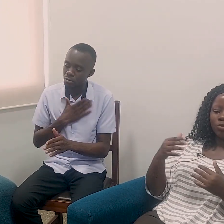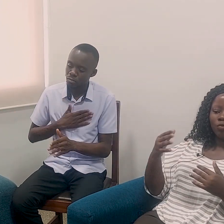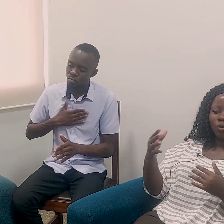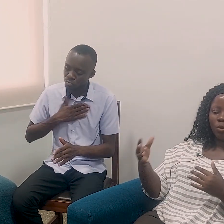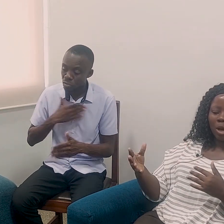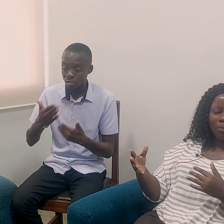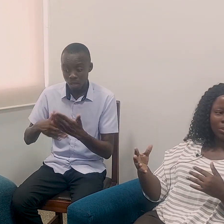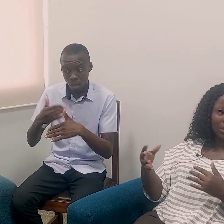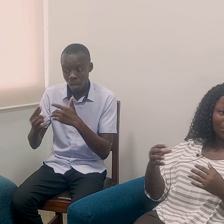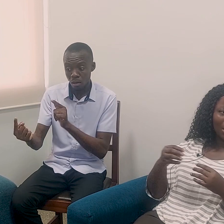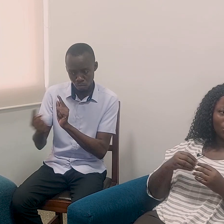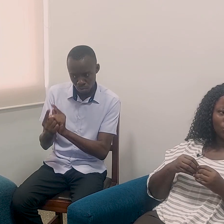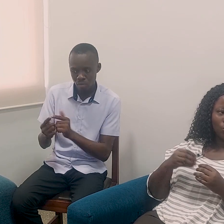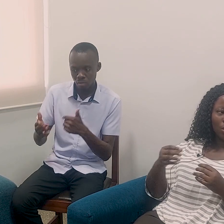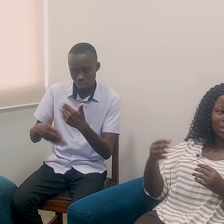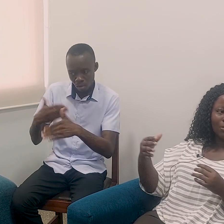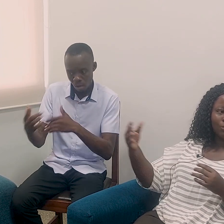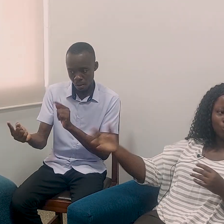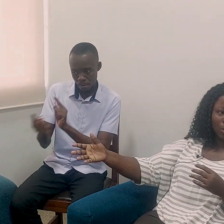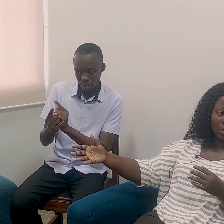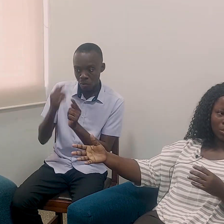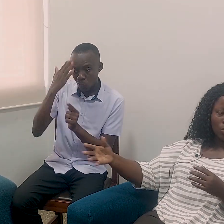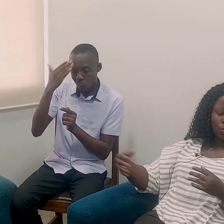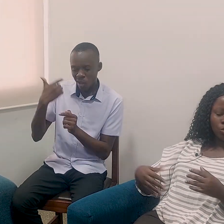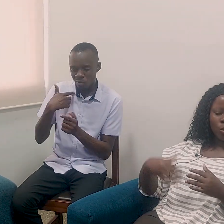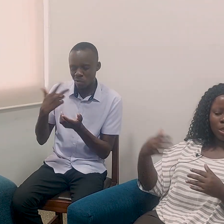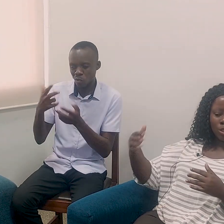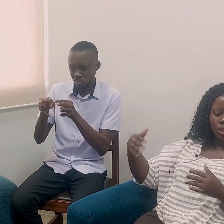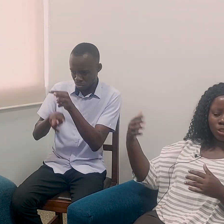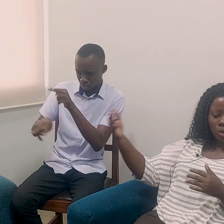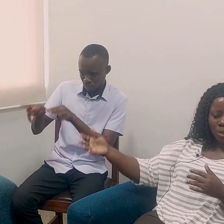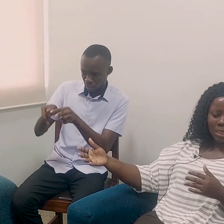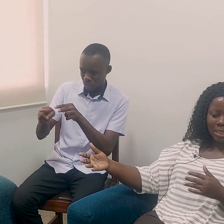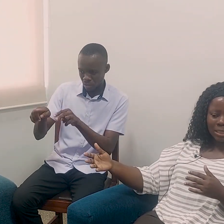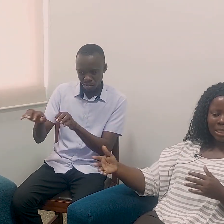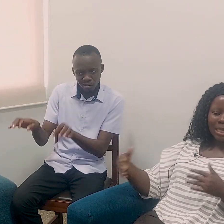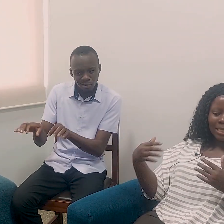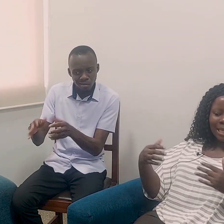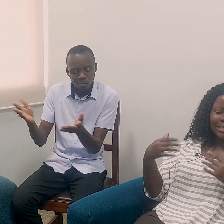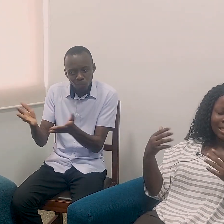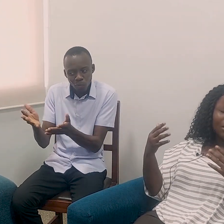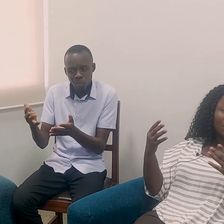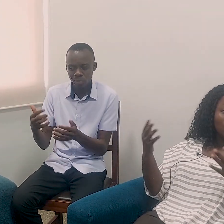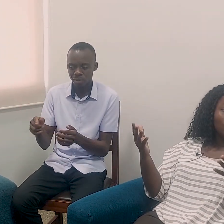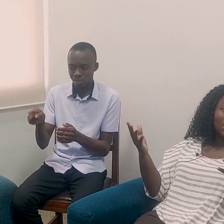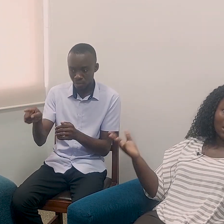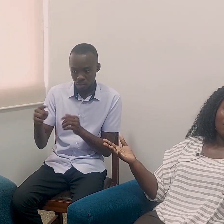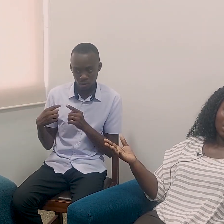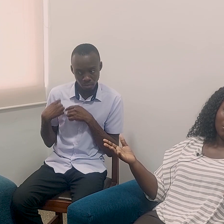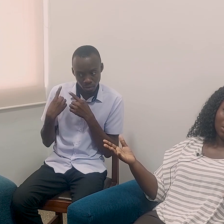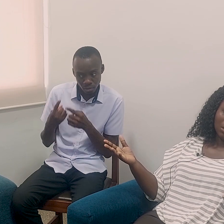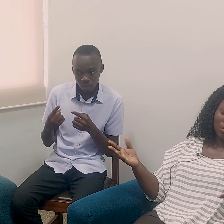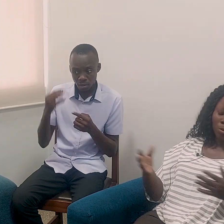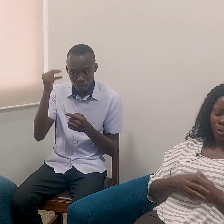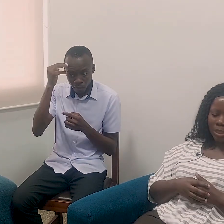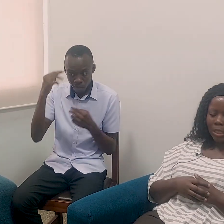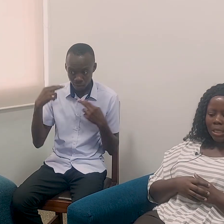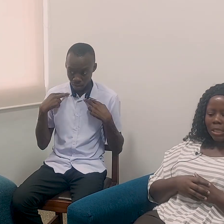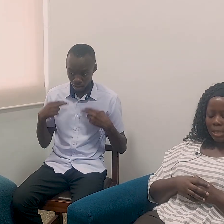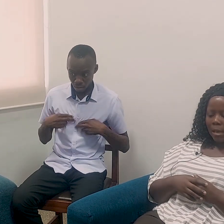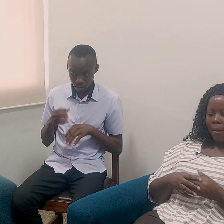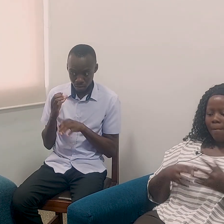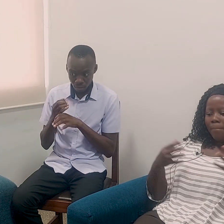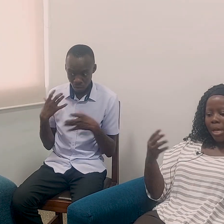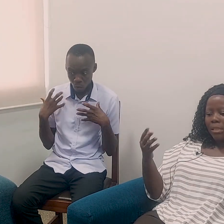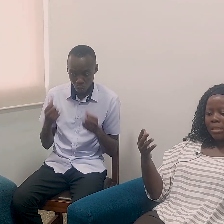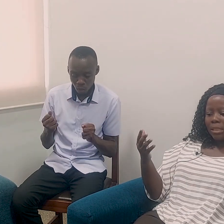want to follow up on them as to what they are doing to ensure that they are taking good care of their mental well-being.